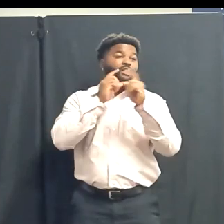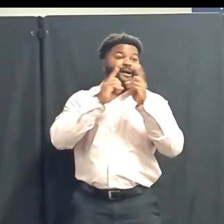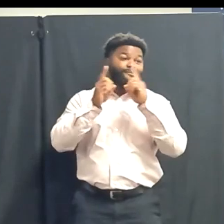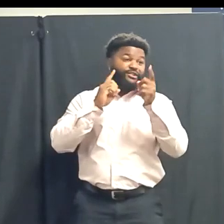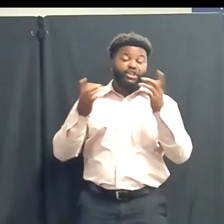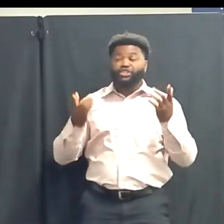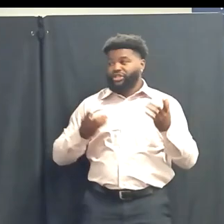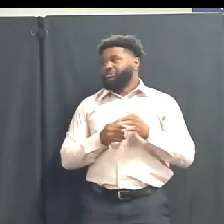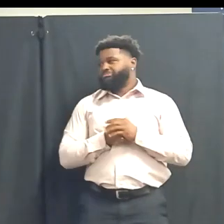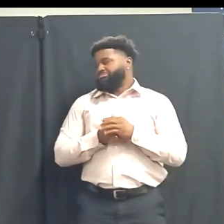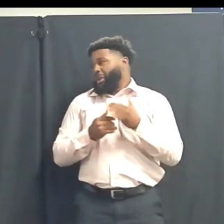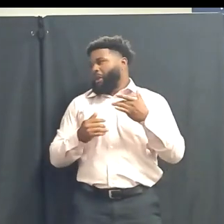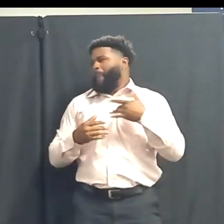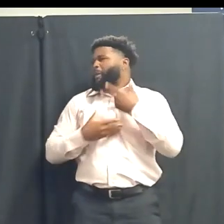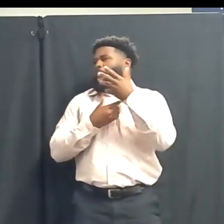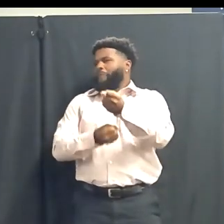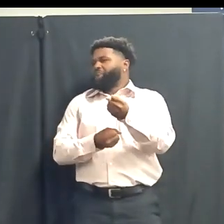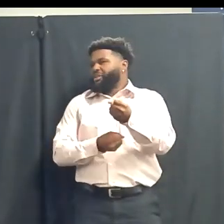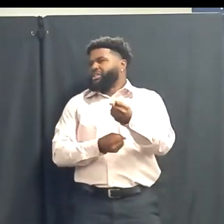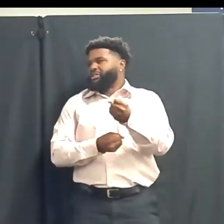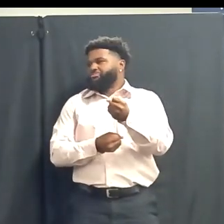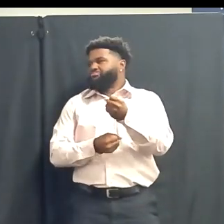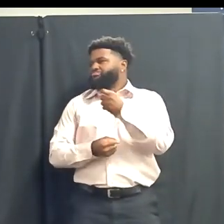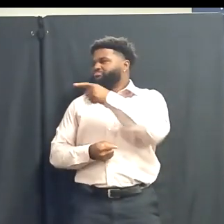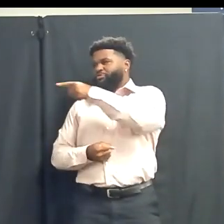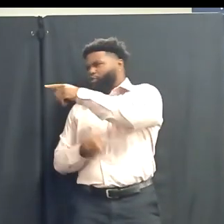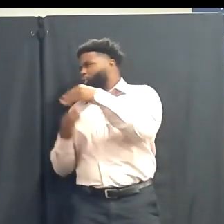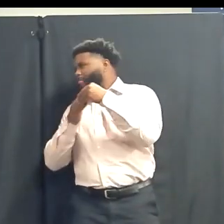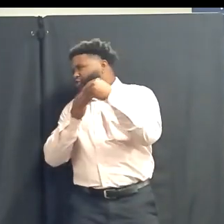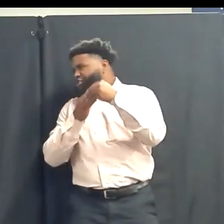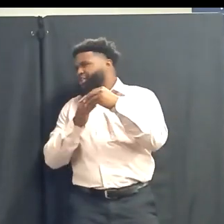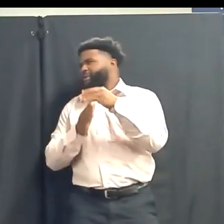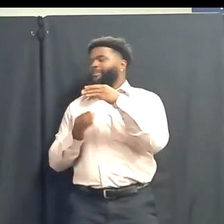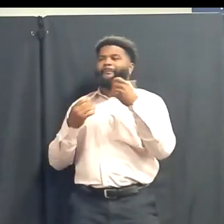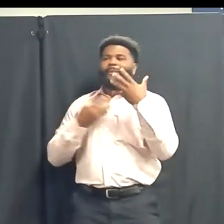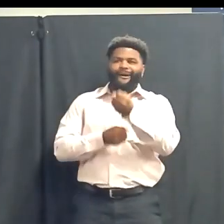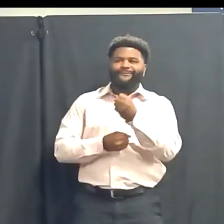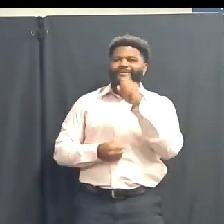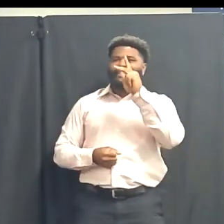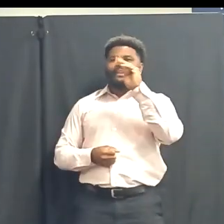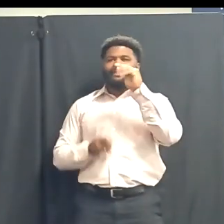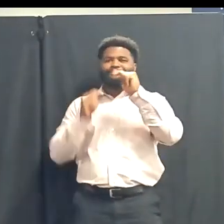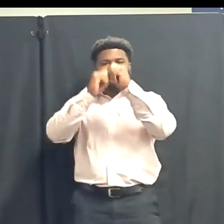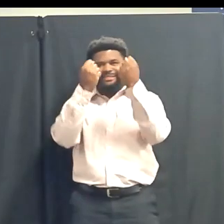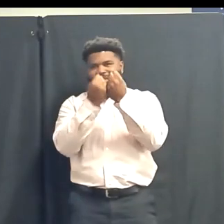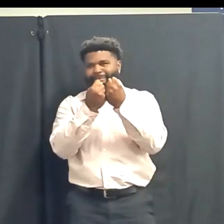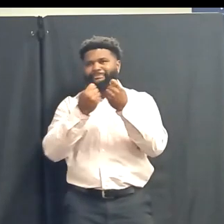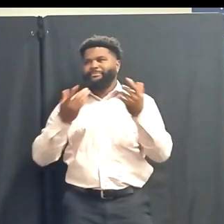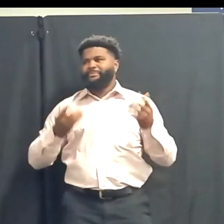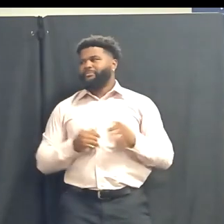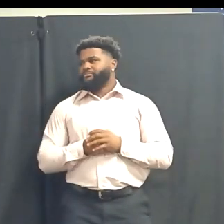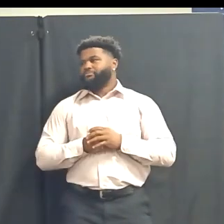lot of confidence in Kim's leadership and her team. And